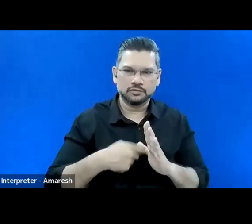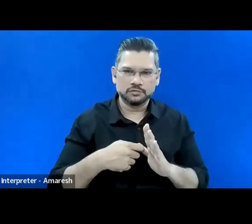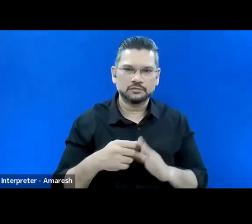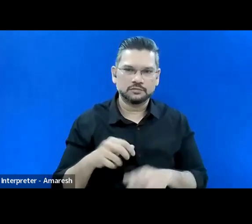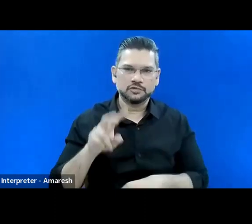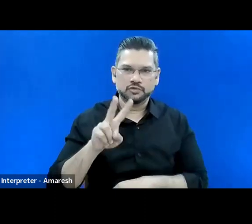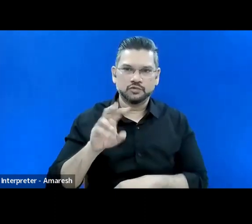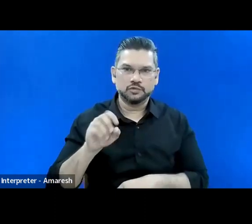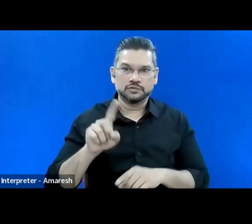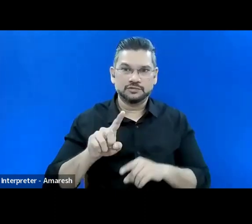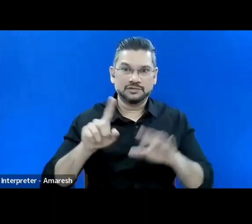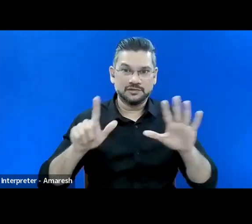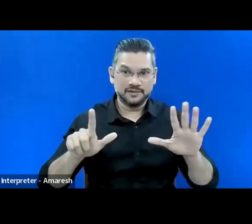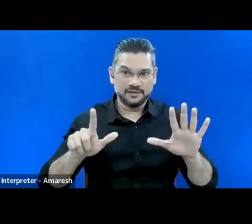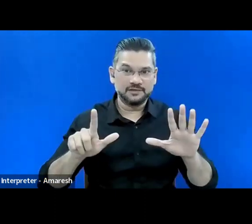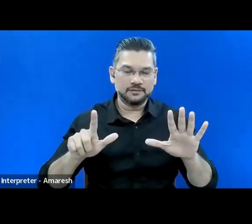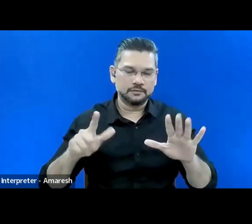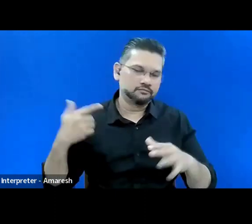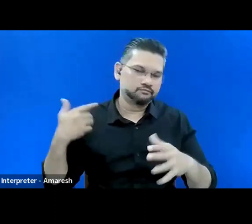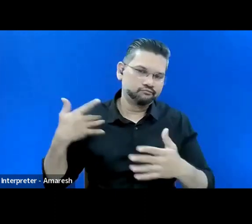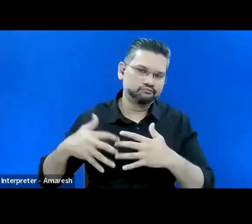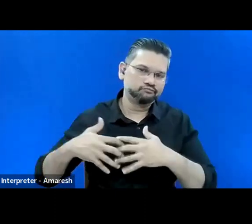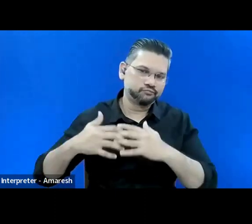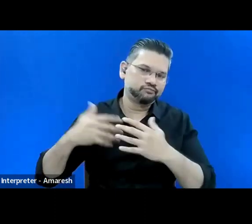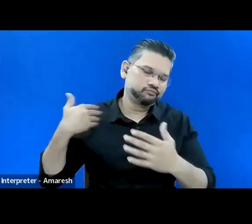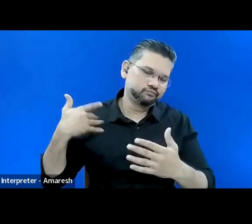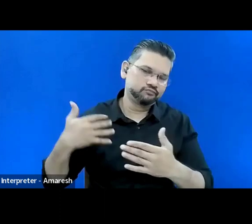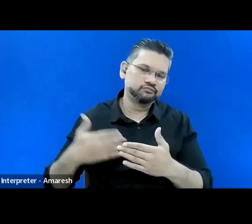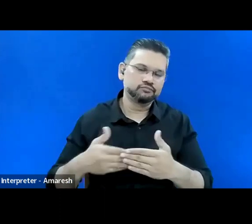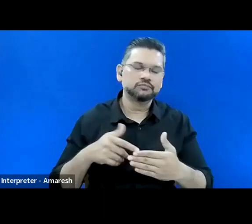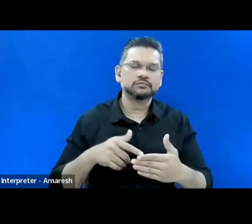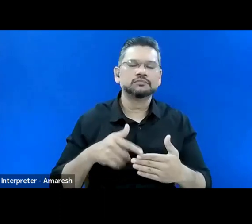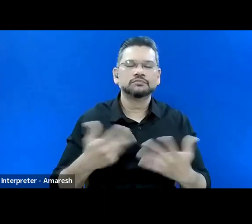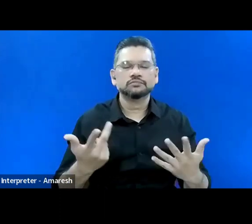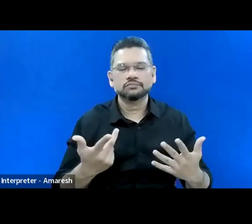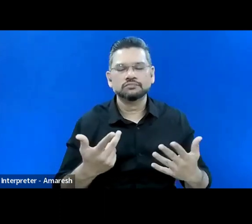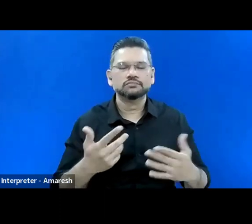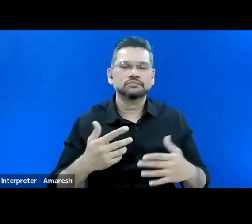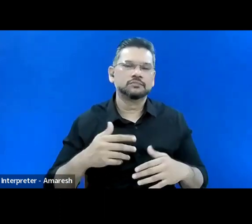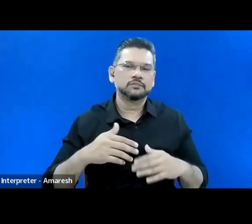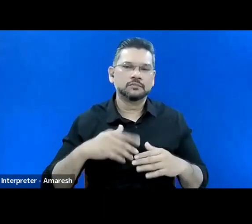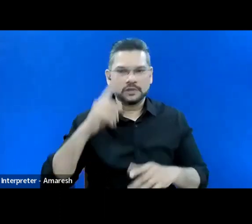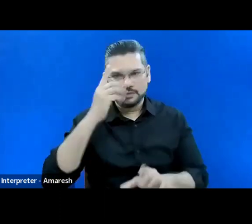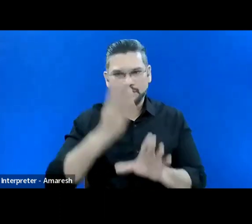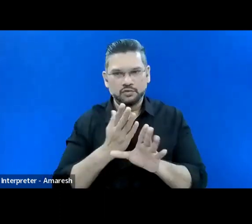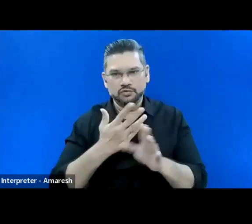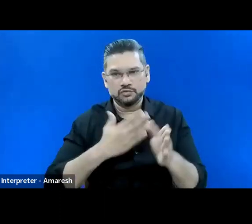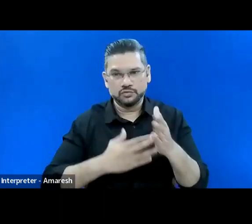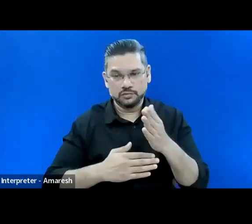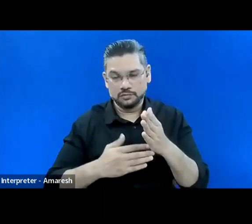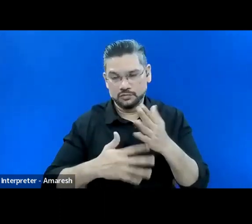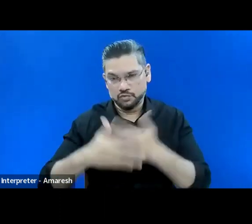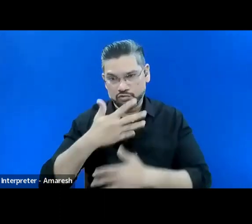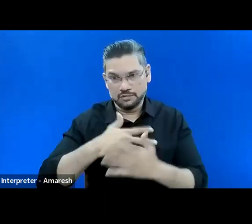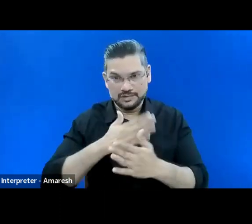It's a advocacy platform for young people with psychosocial disabilities in Kenya. Over to you,